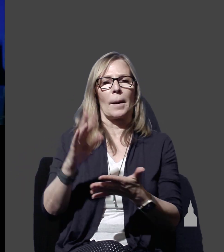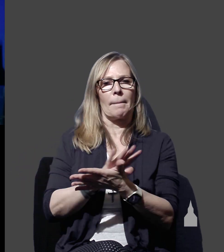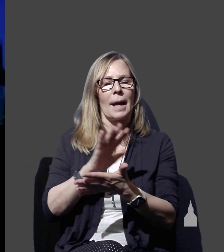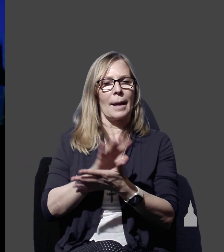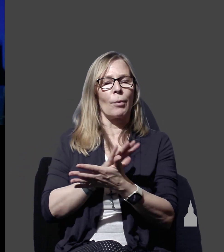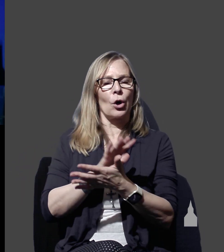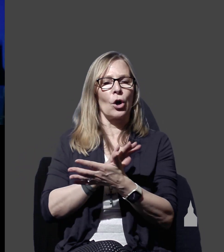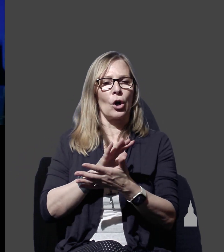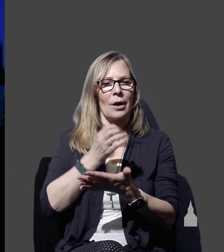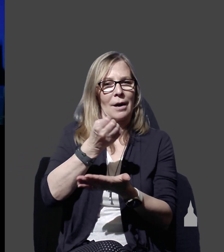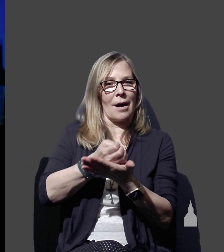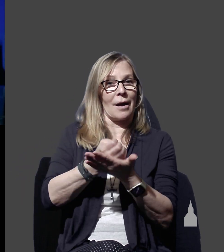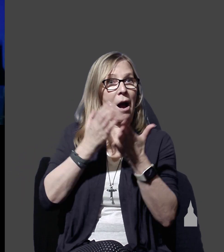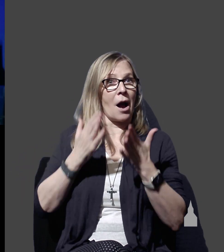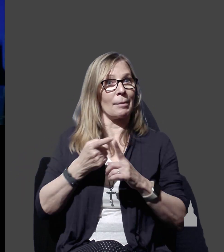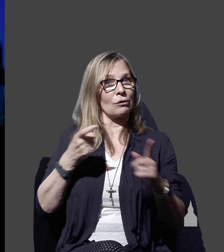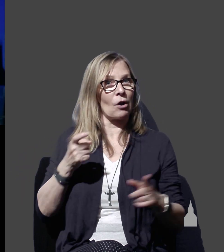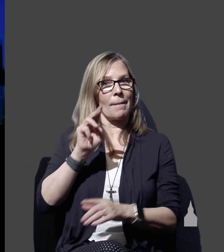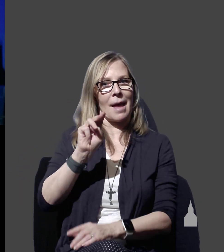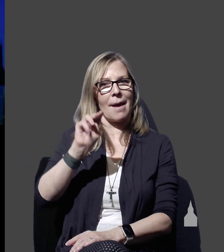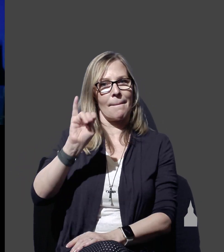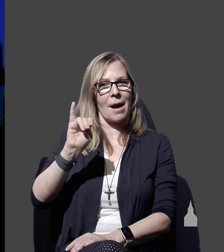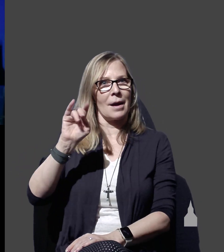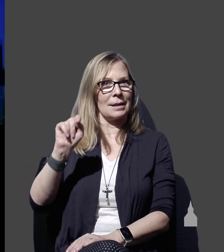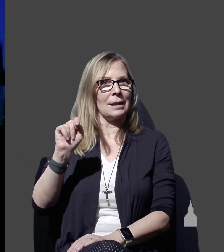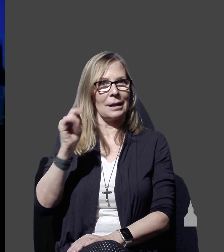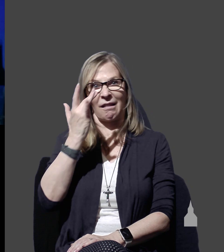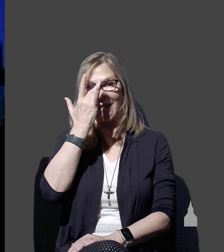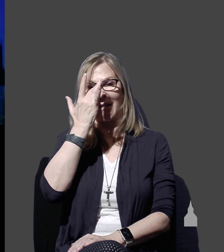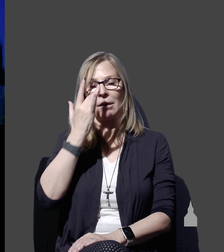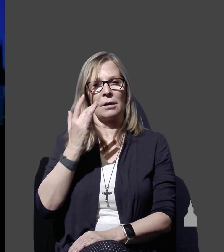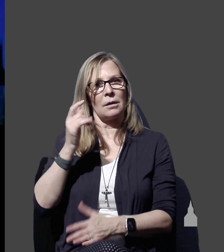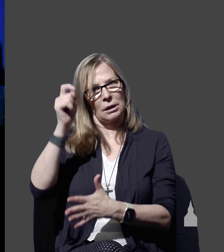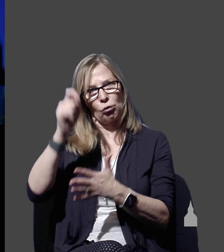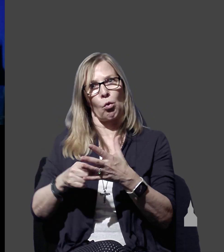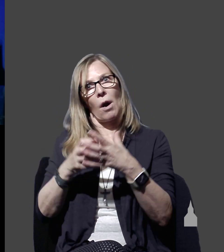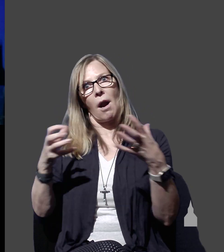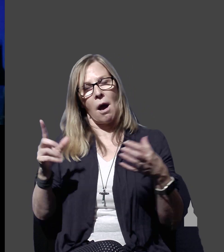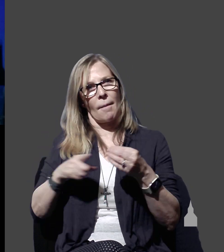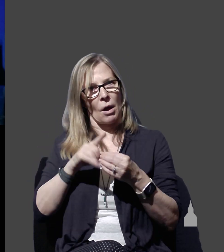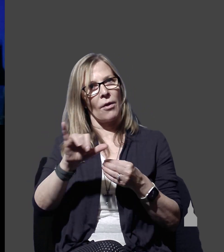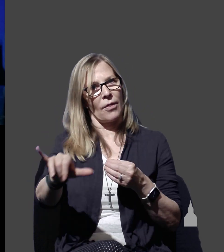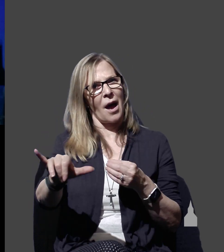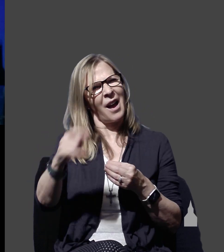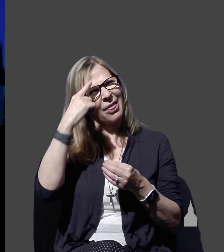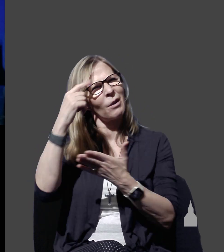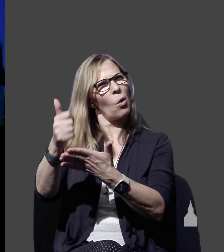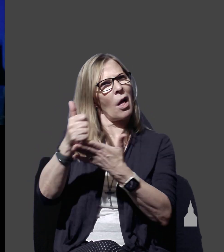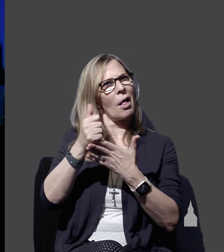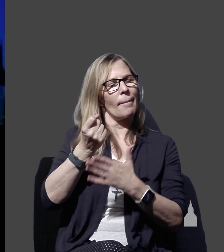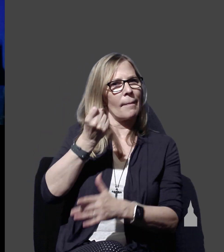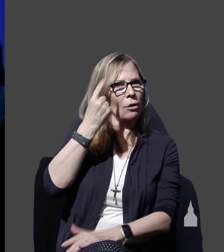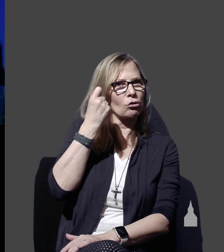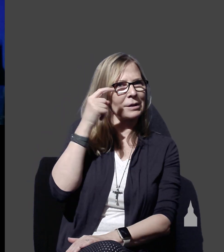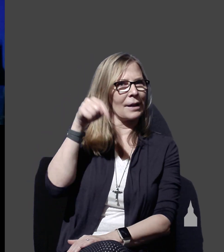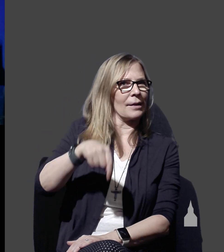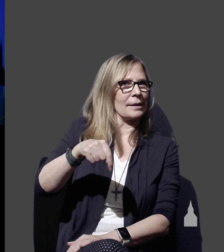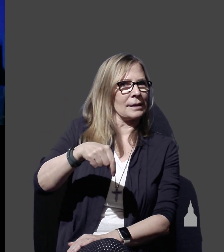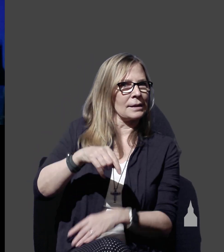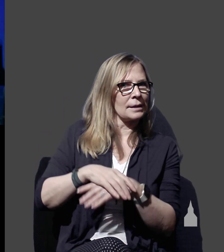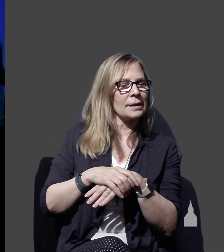an economist from MIT who wrote extensively. He had some things that I think will help us understand